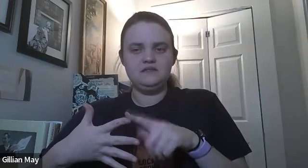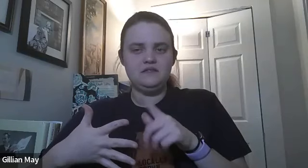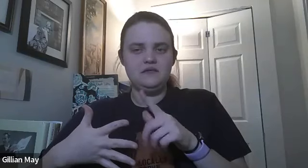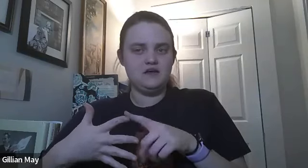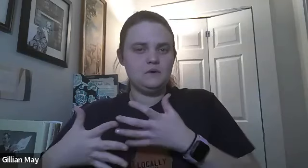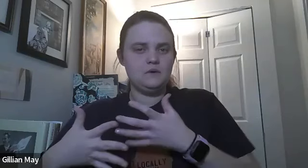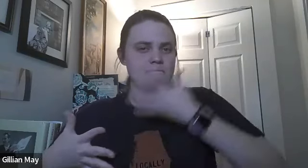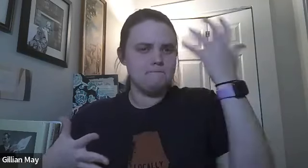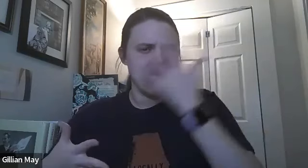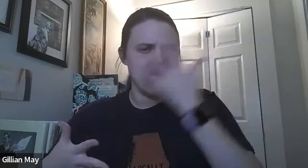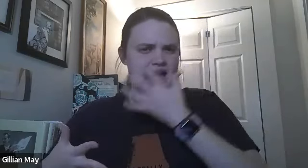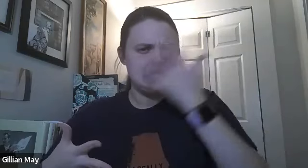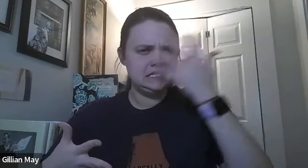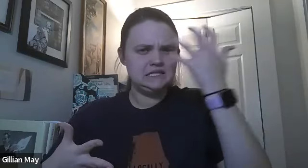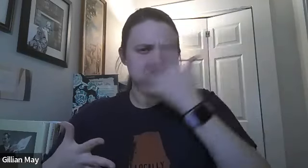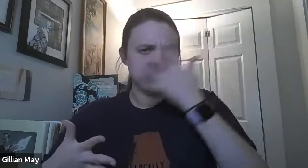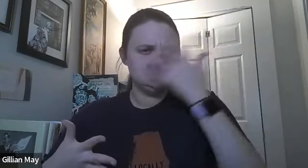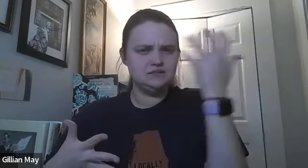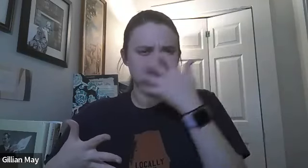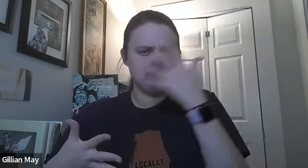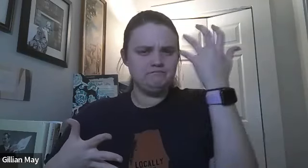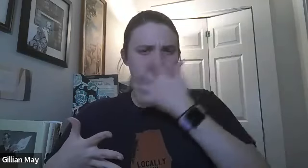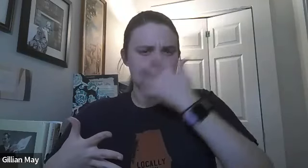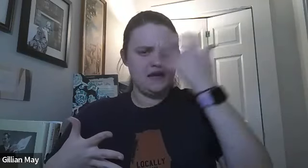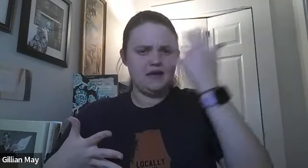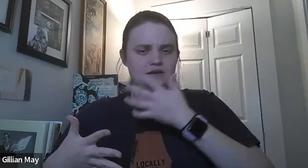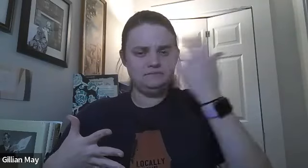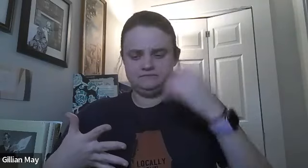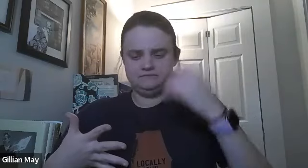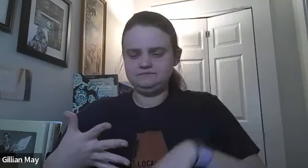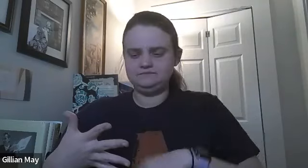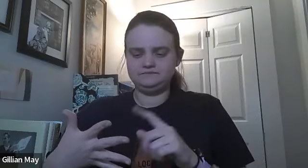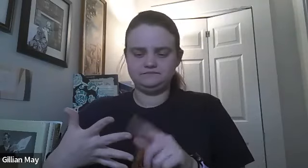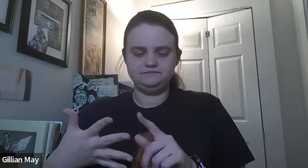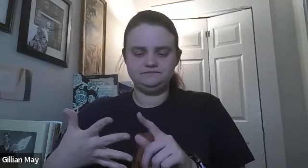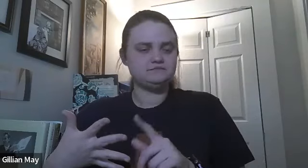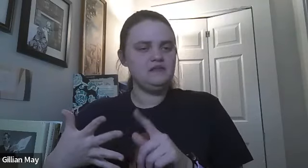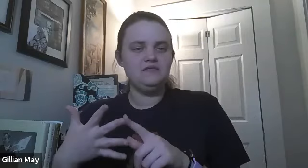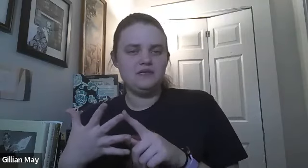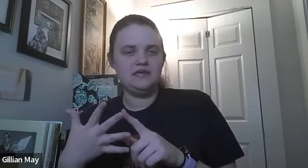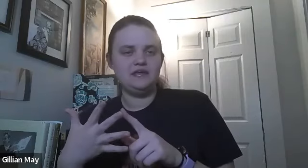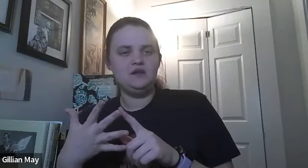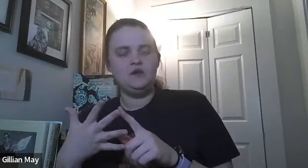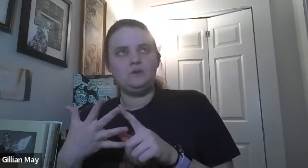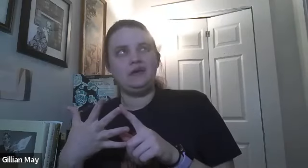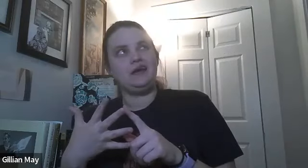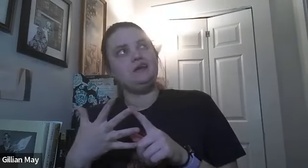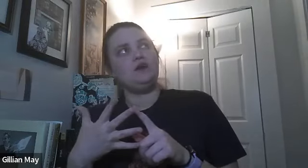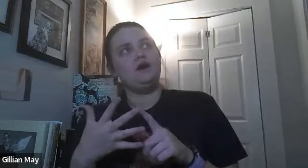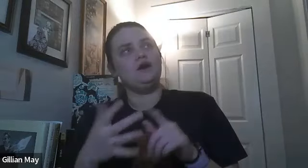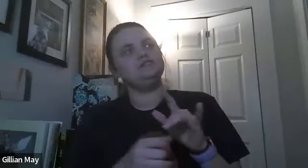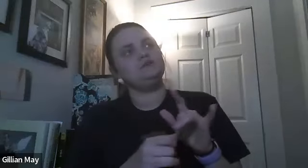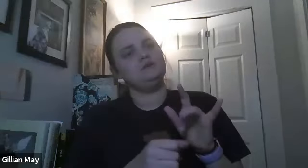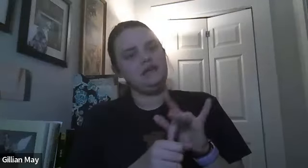Then the other one, mad. Mad. Then we had our soda